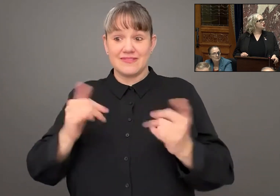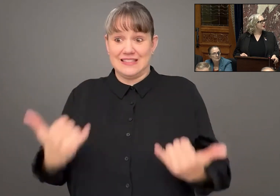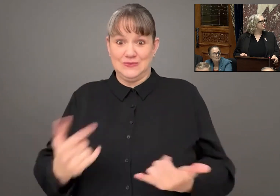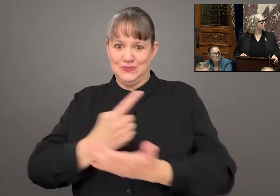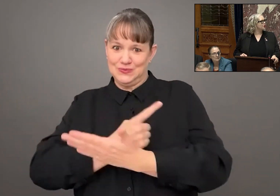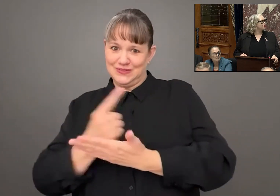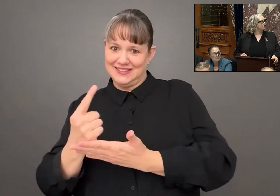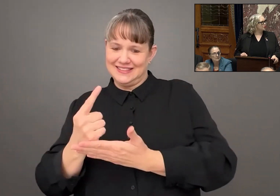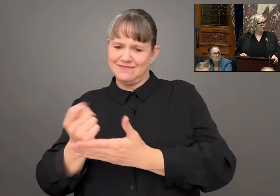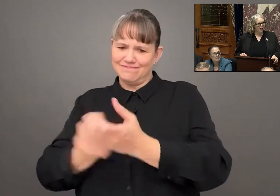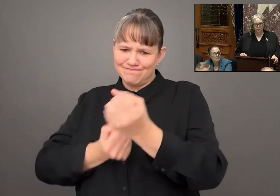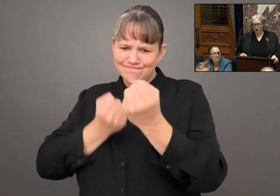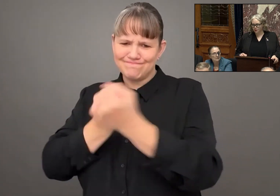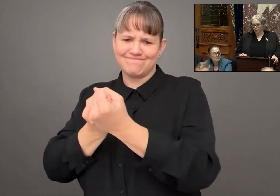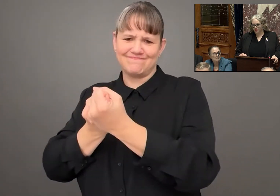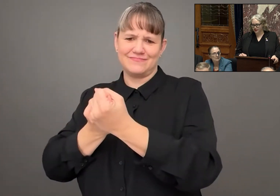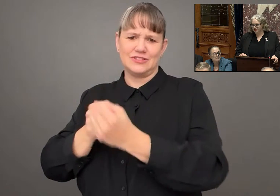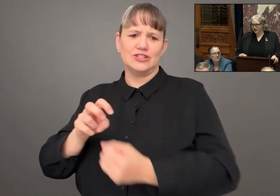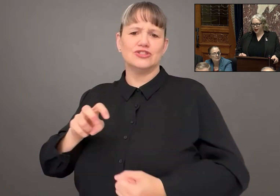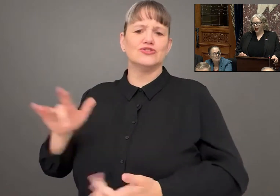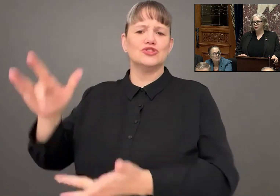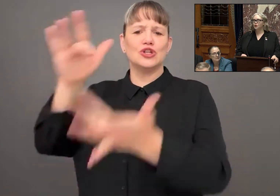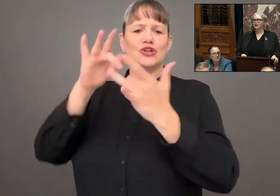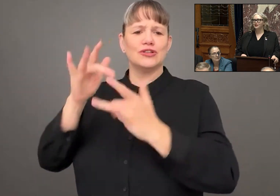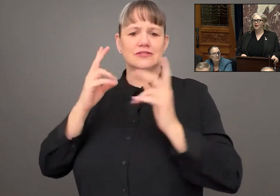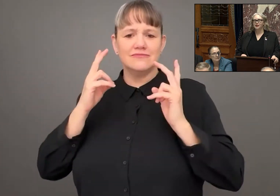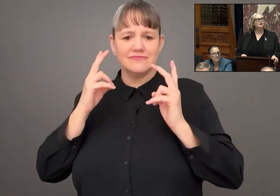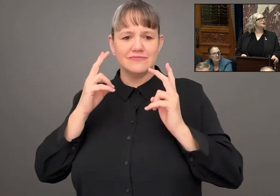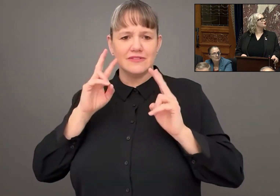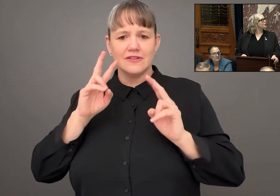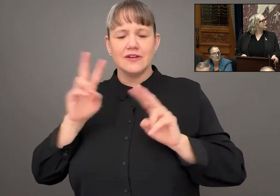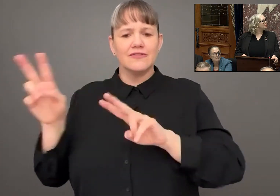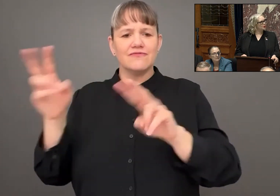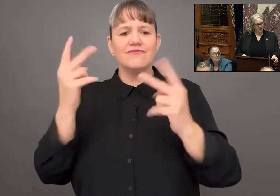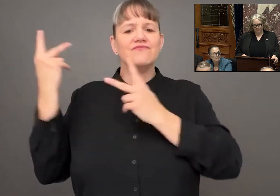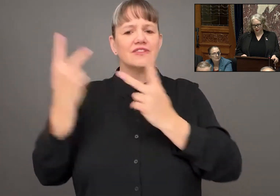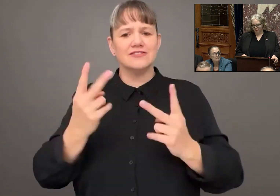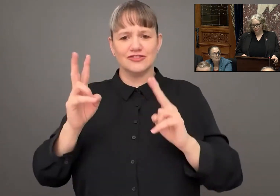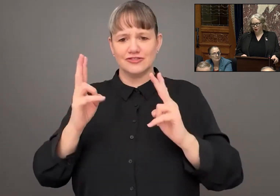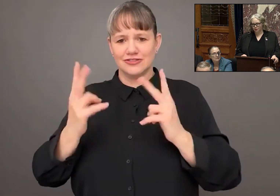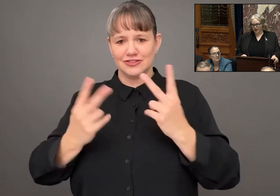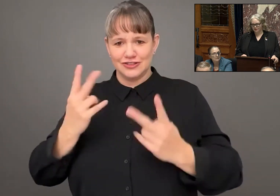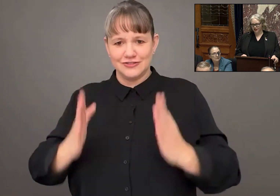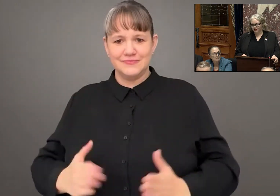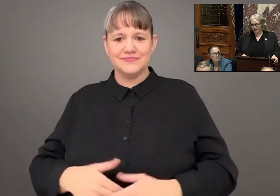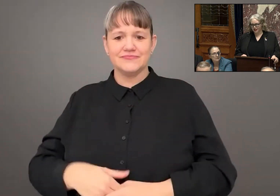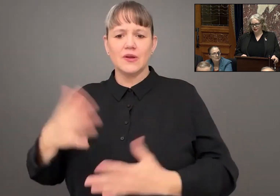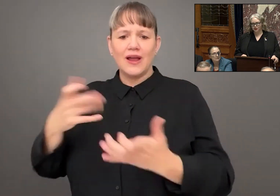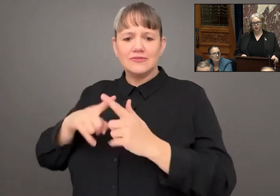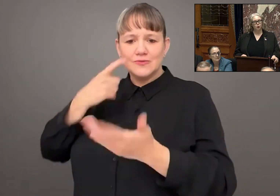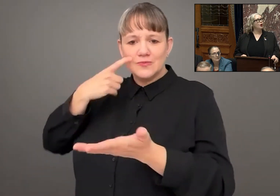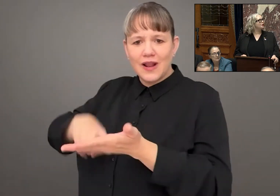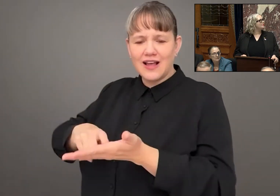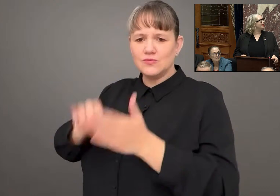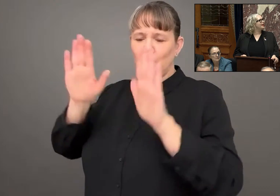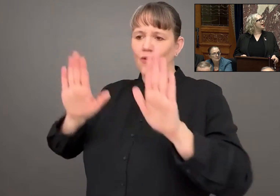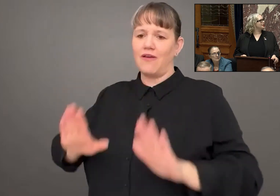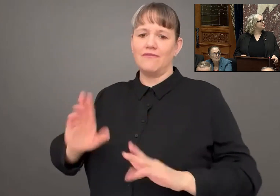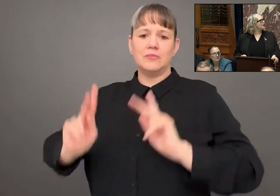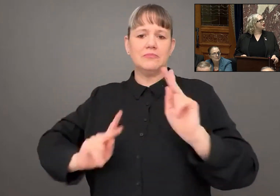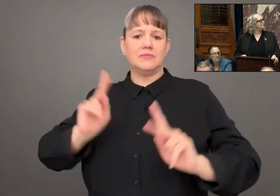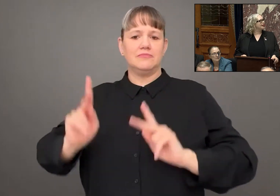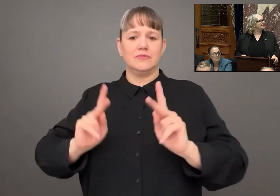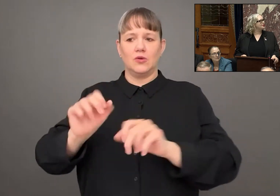a great source of pride for our province, and recognize the incredible people who make BC such a welcoming